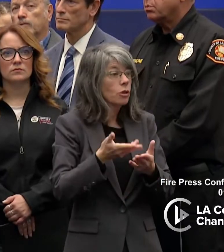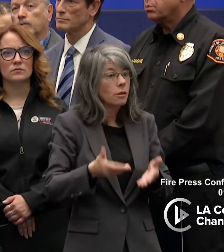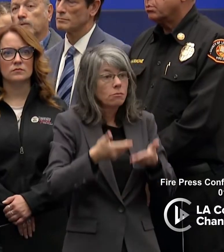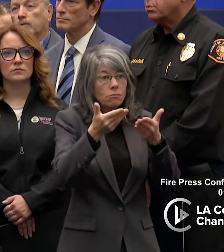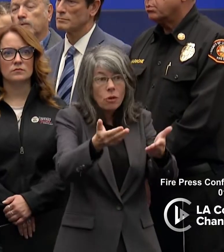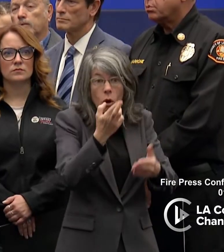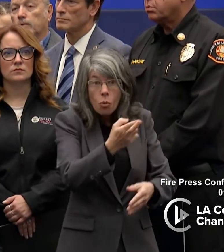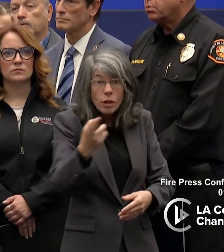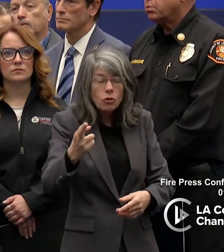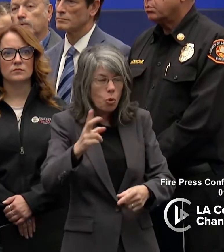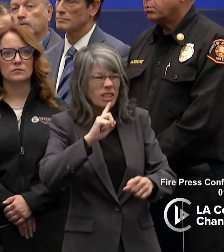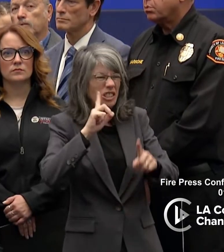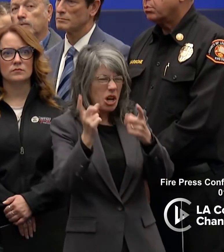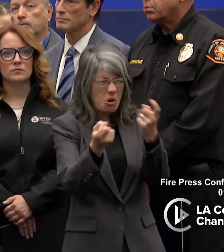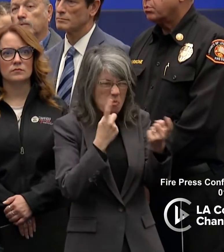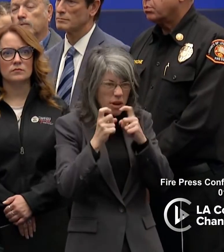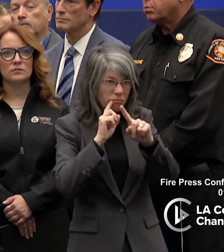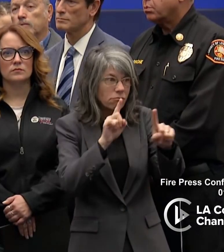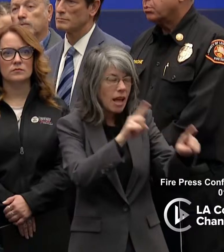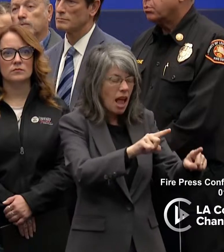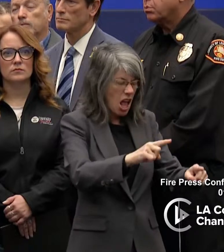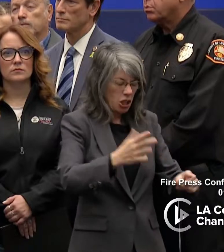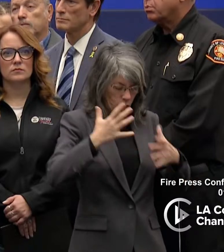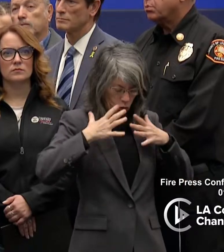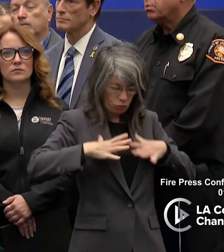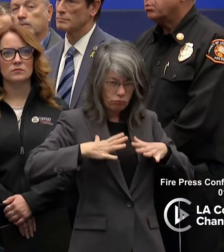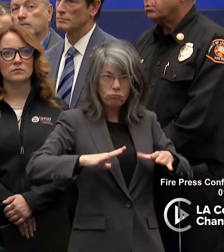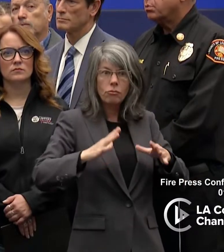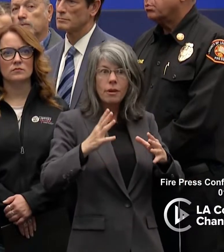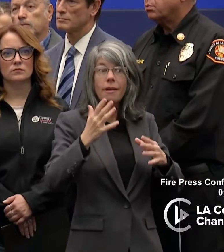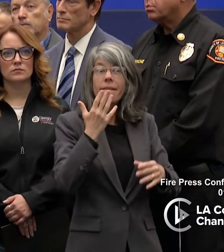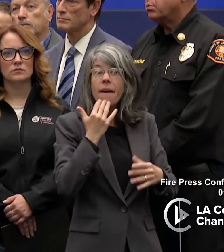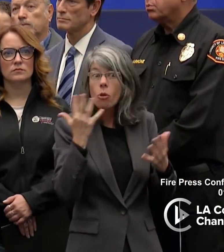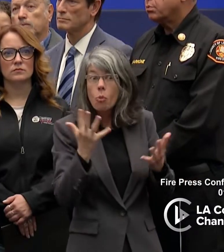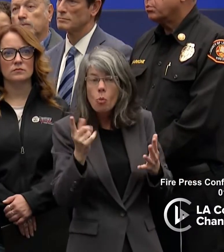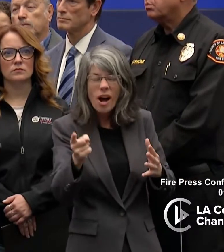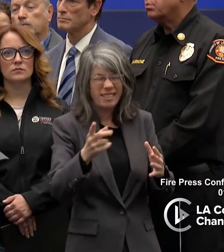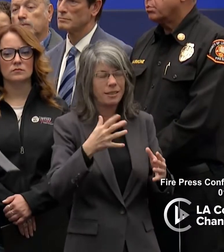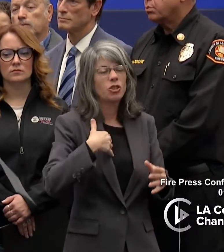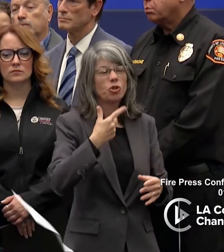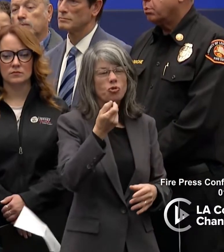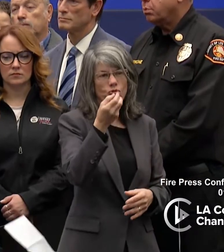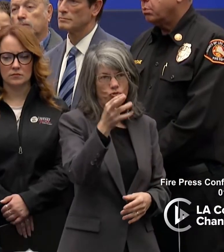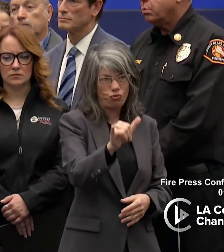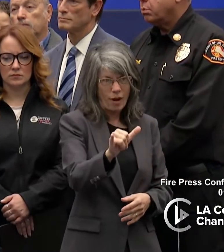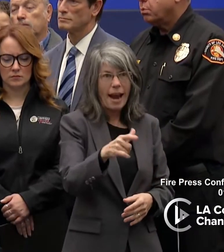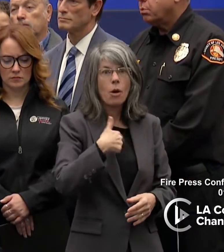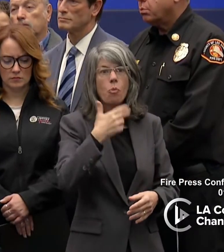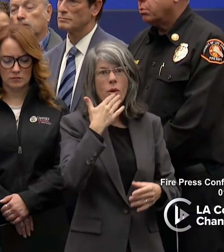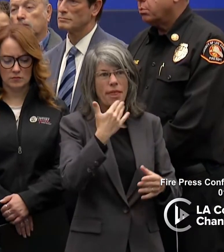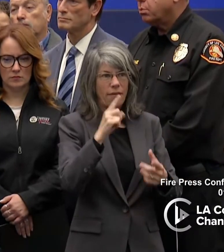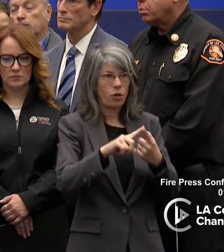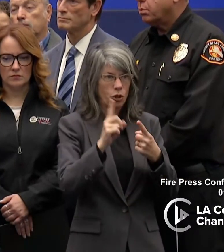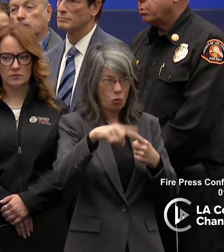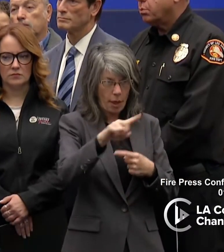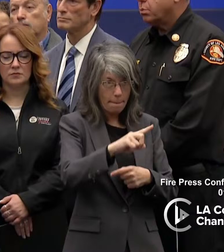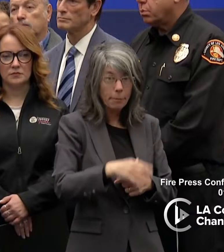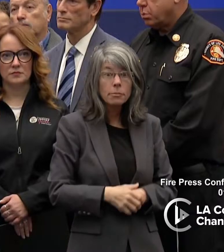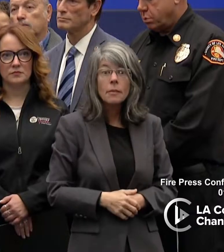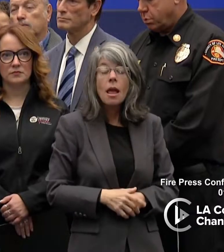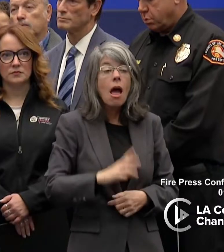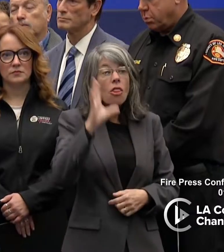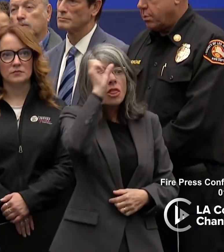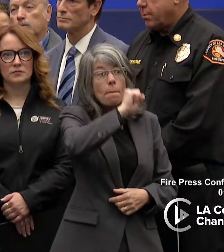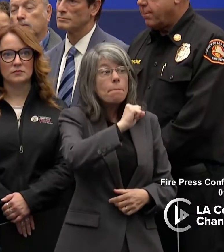and answer questions. They'll be wearing gray shirts and are available to inform and support our community, and again, we're thankful to them. On the